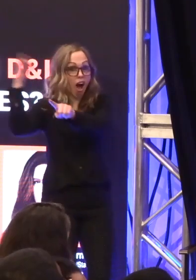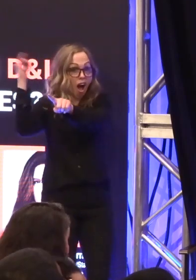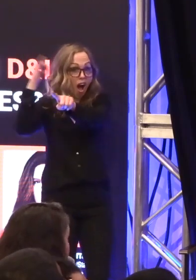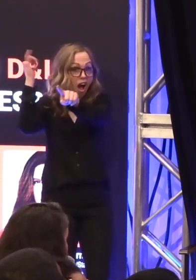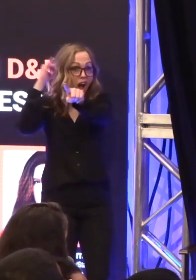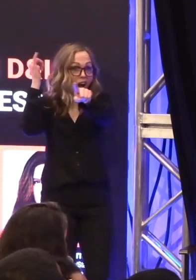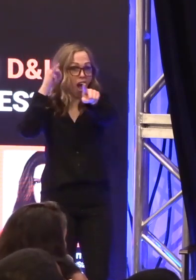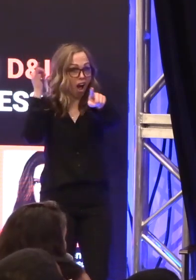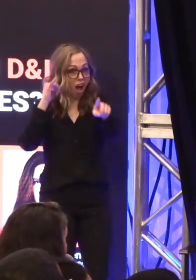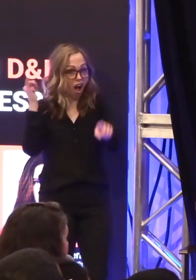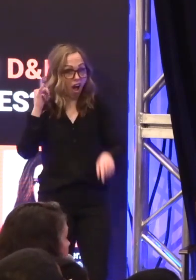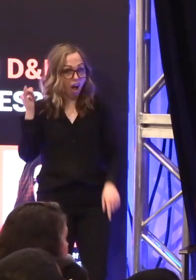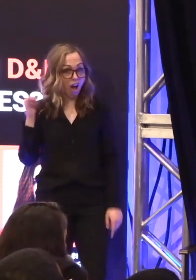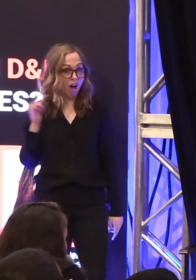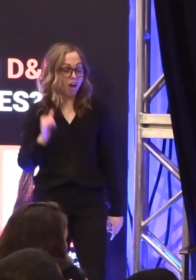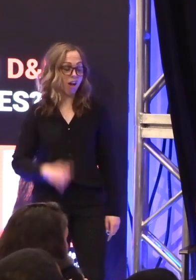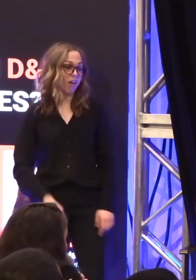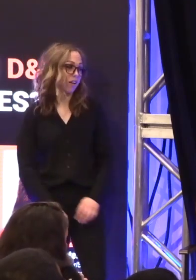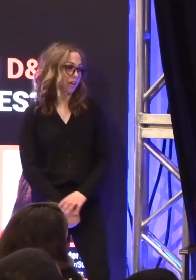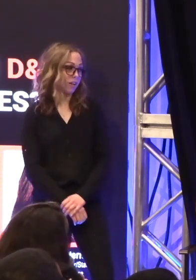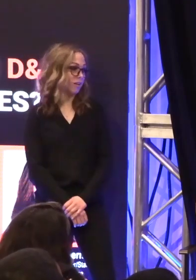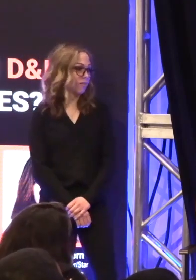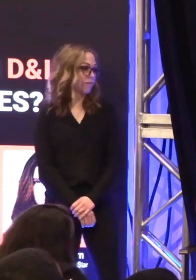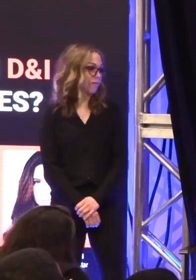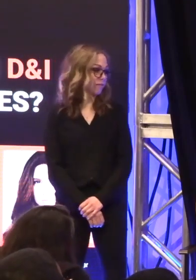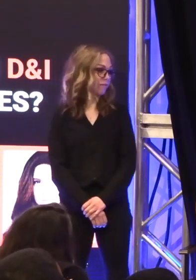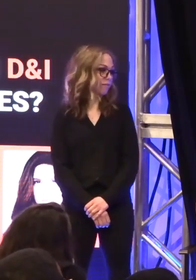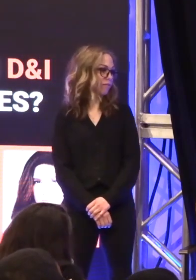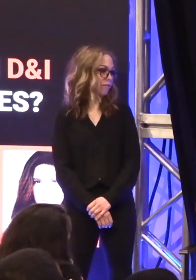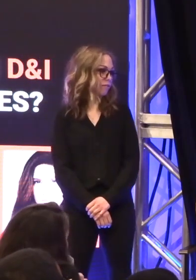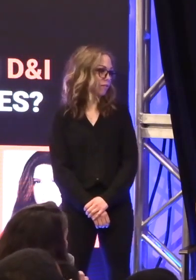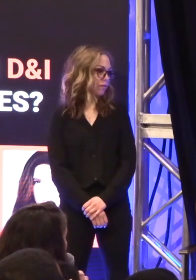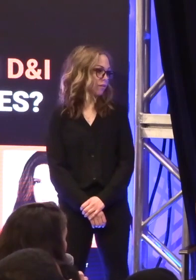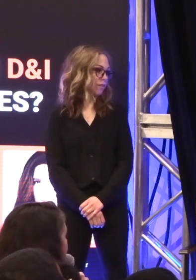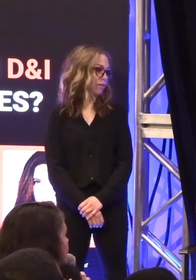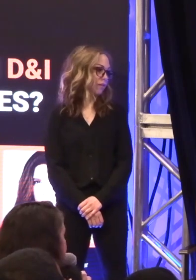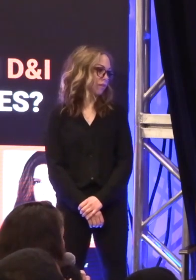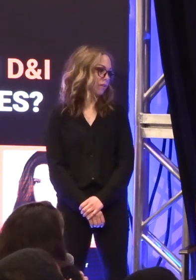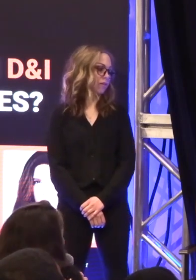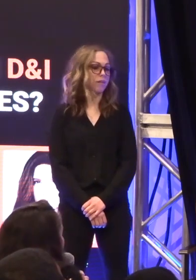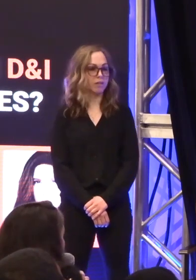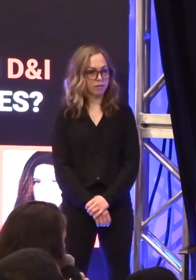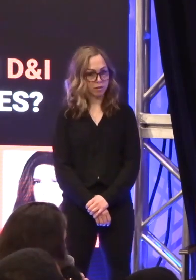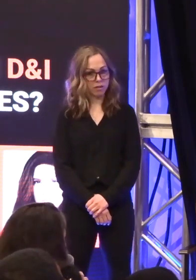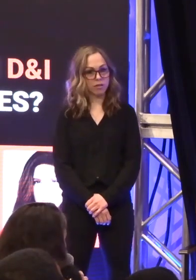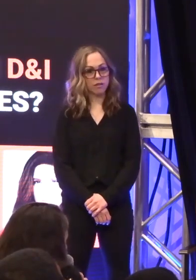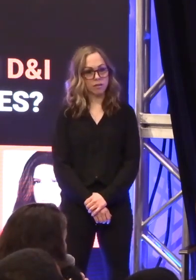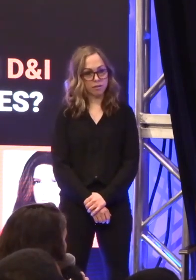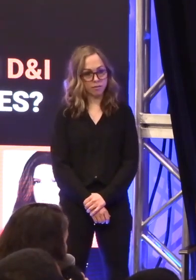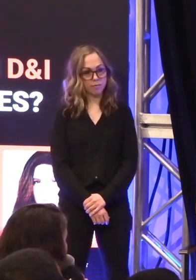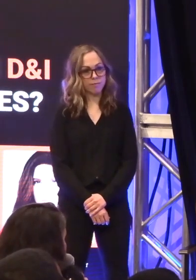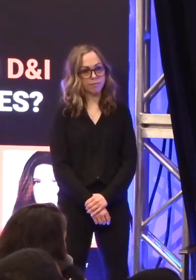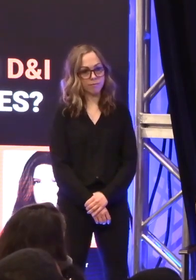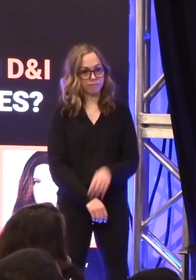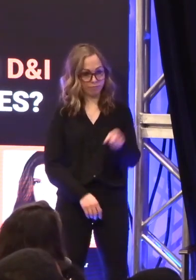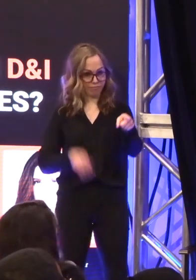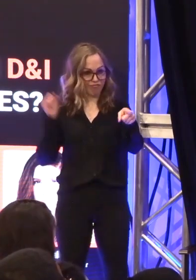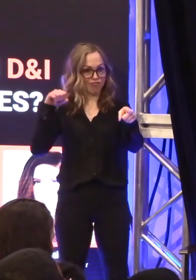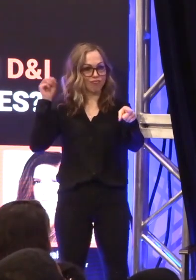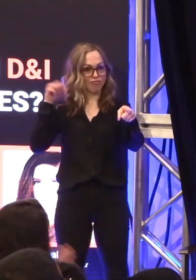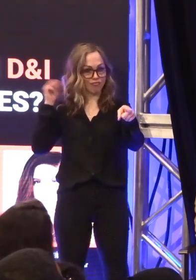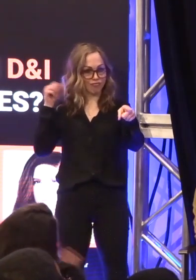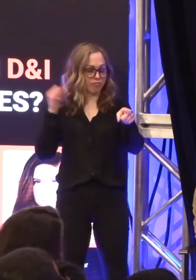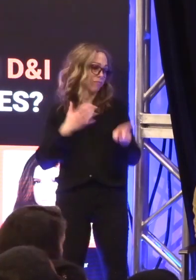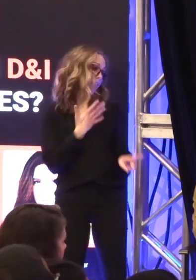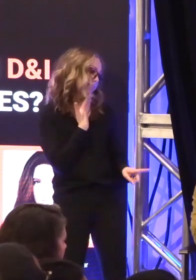Yeah, absolutely. And so we still, it's not enough. You know, change is there, but we need more emphasis. We need more of a way to push that out. Thank